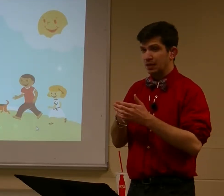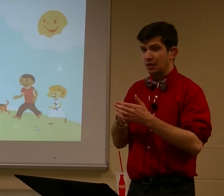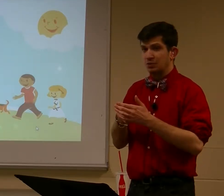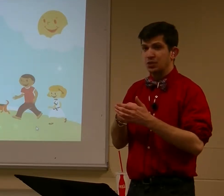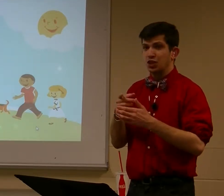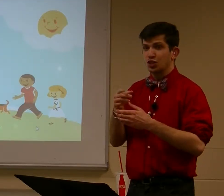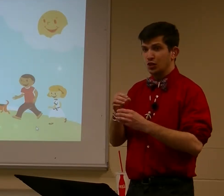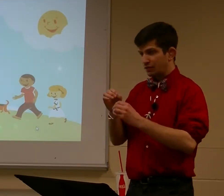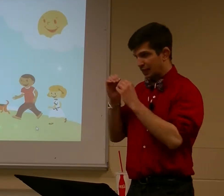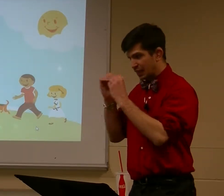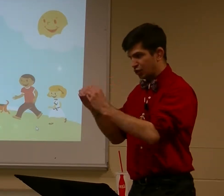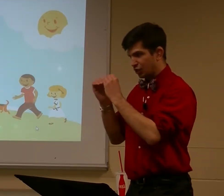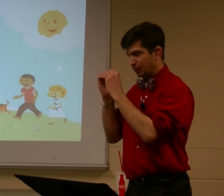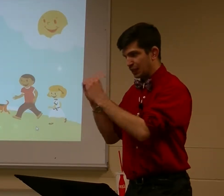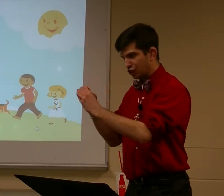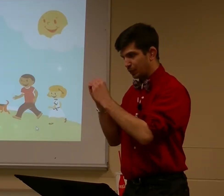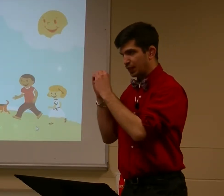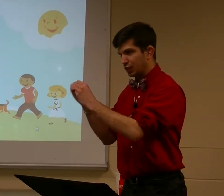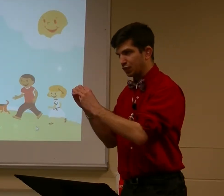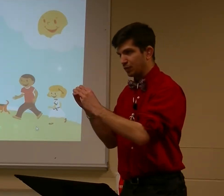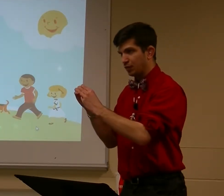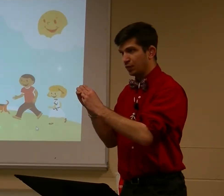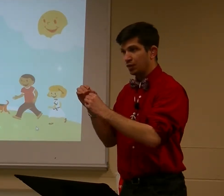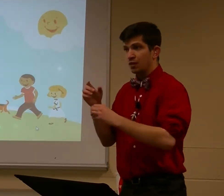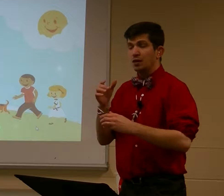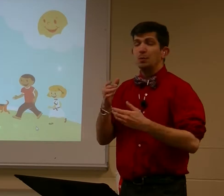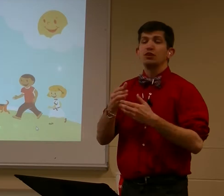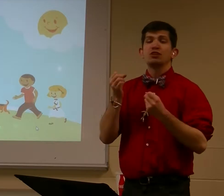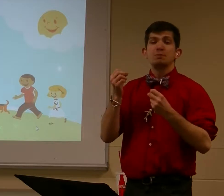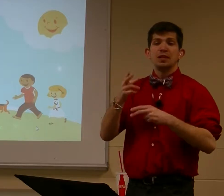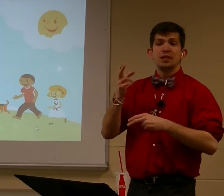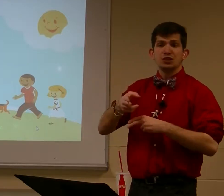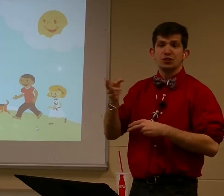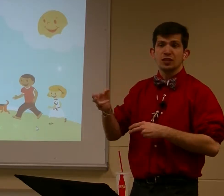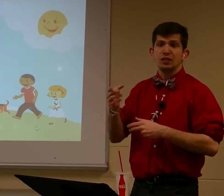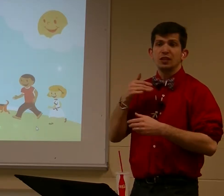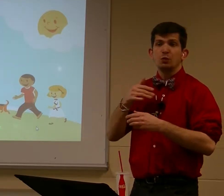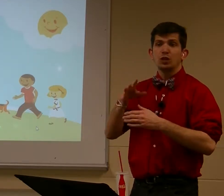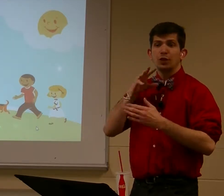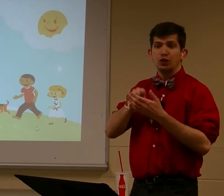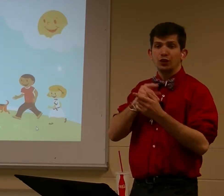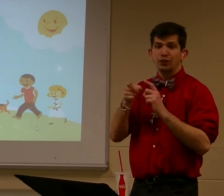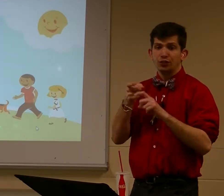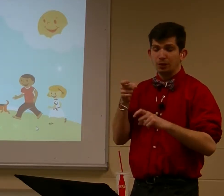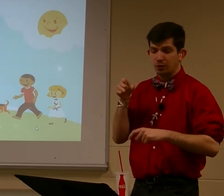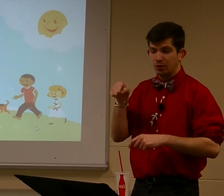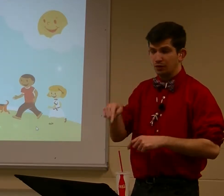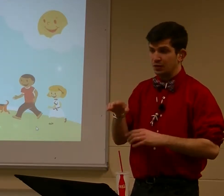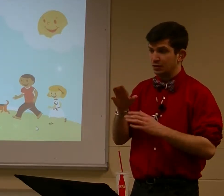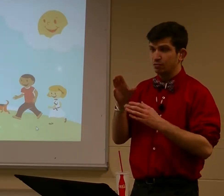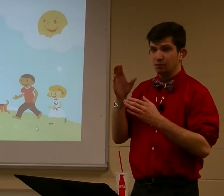Sometimes you have to teach them and teach them and teach them. But there's many history that we're going to be learning from this